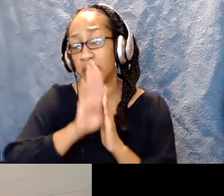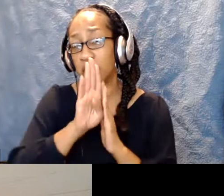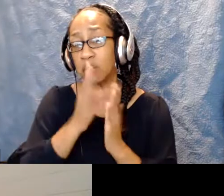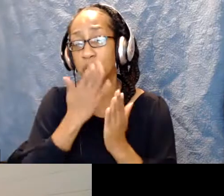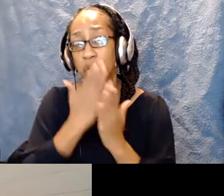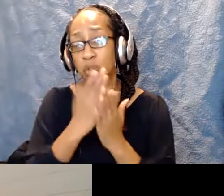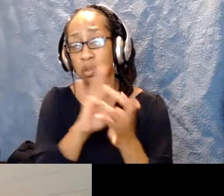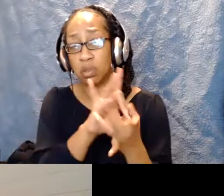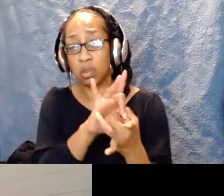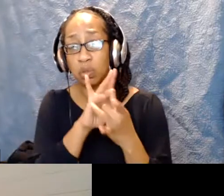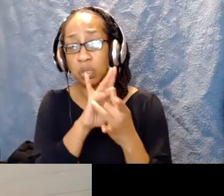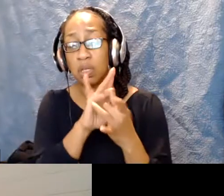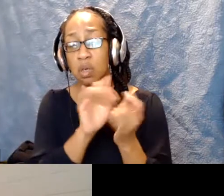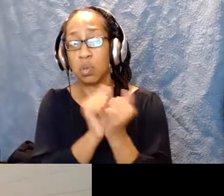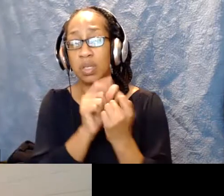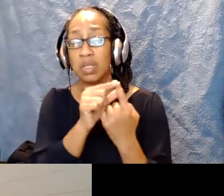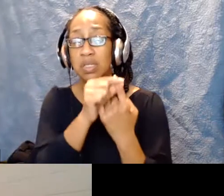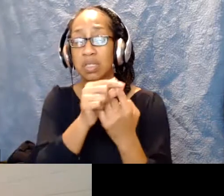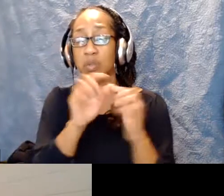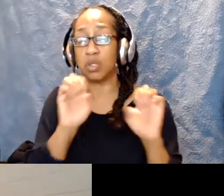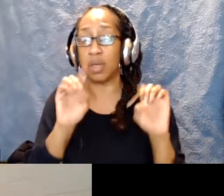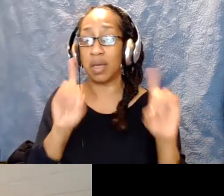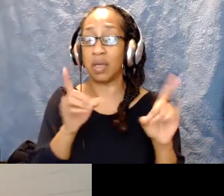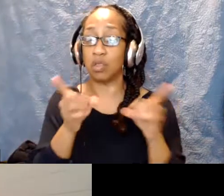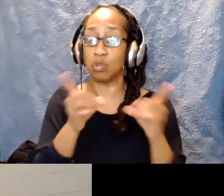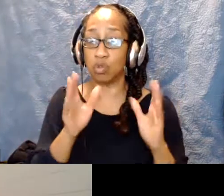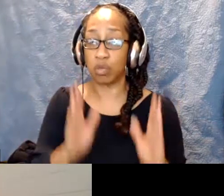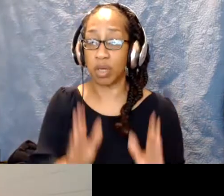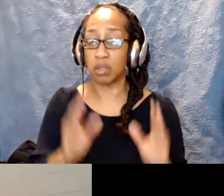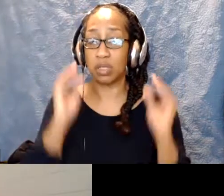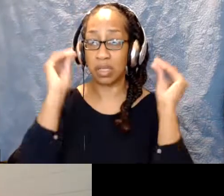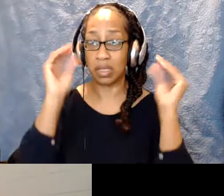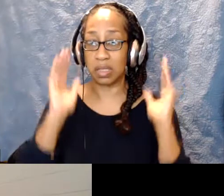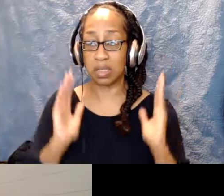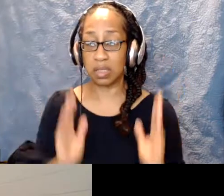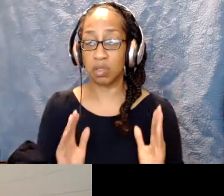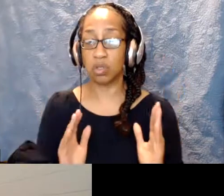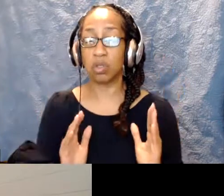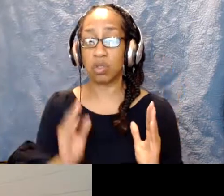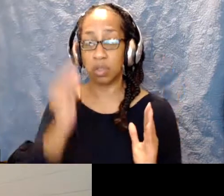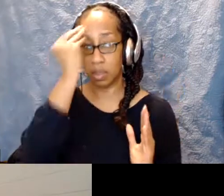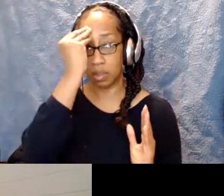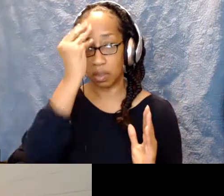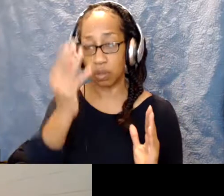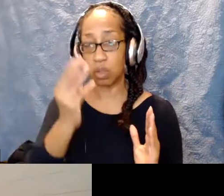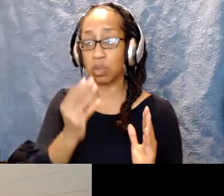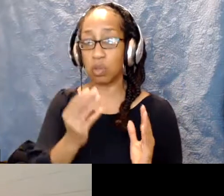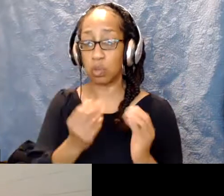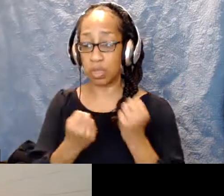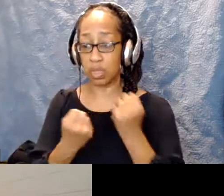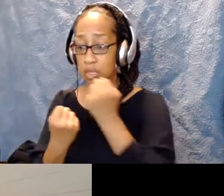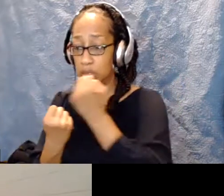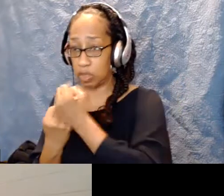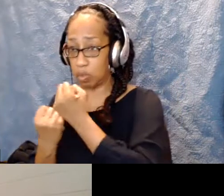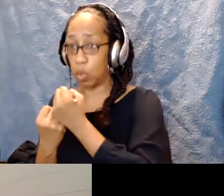with special ed directors and special ed teachers to let them know that we're supporting our consumers, but we're also supporting